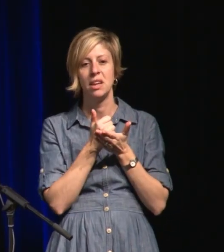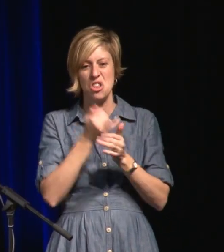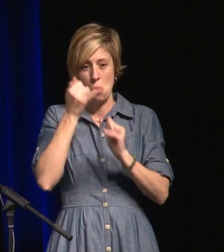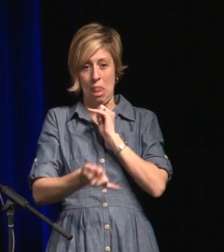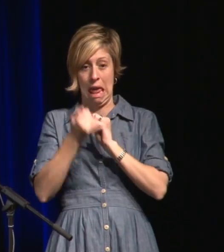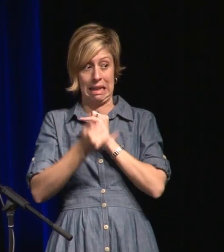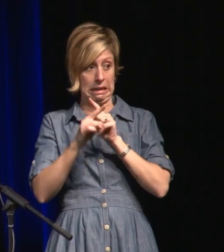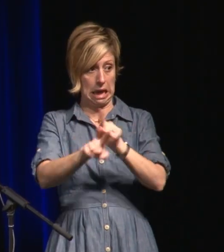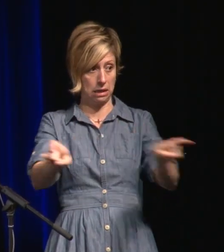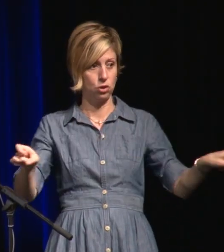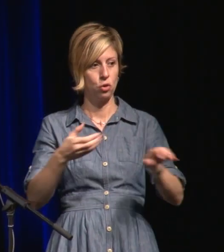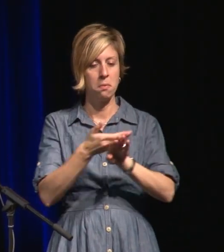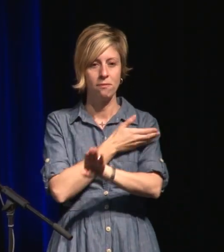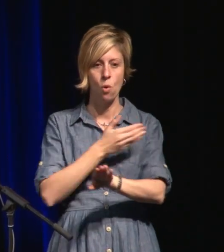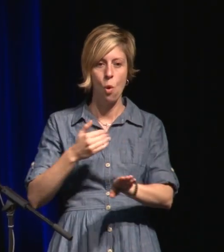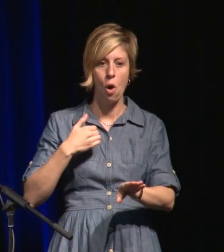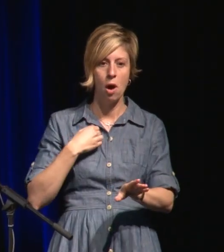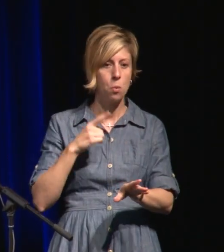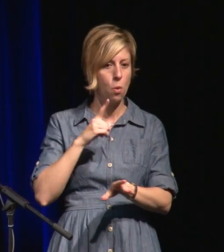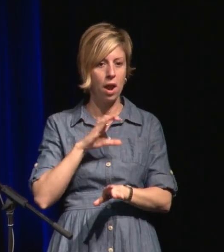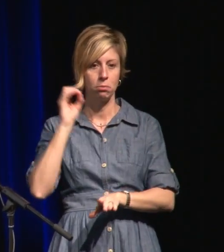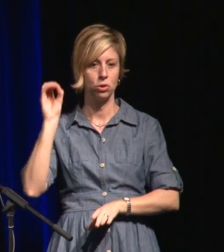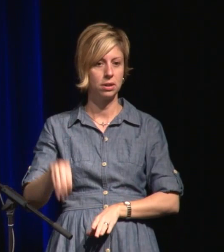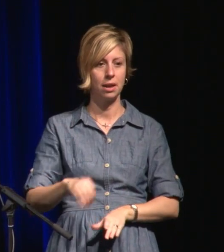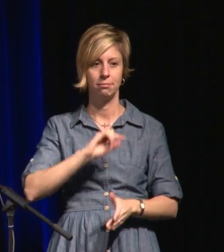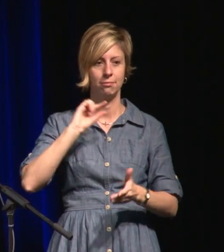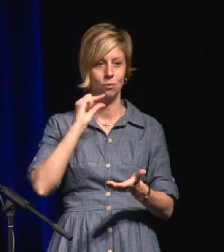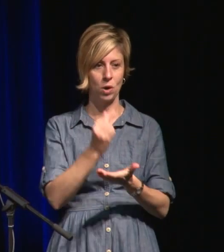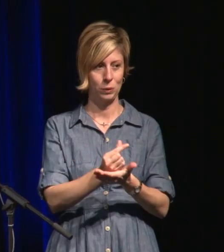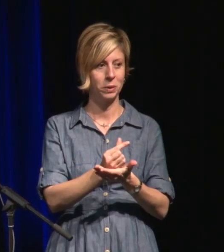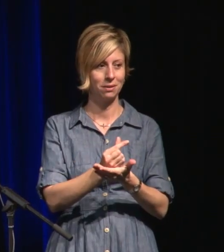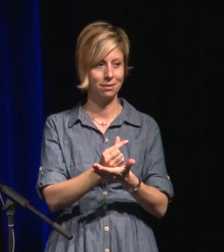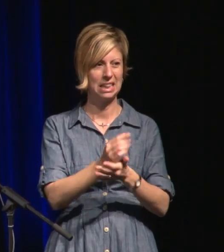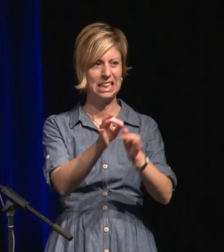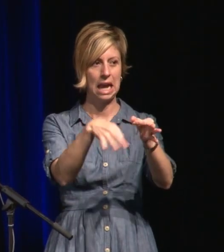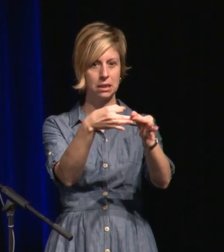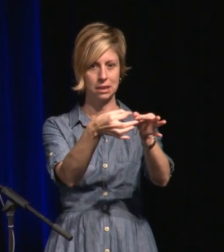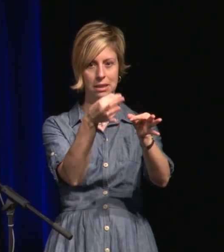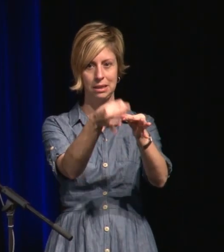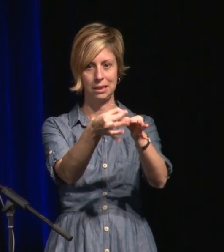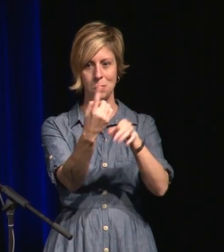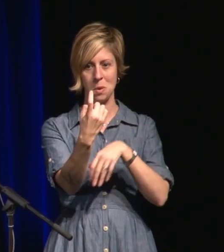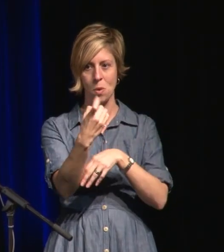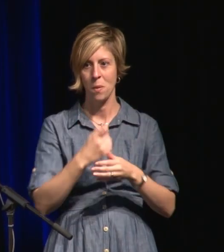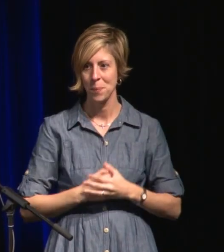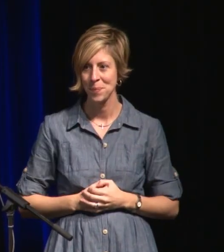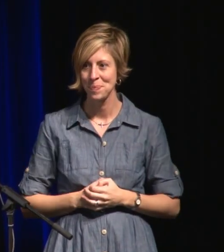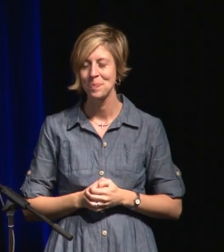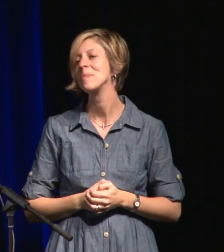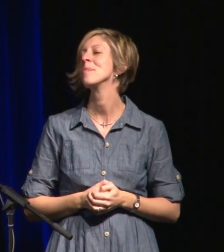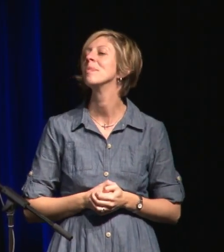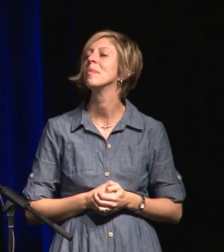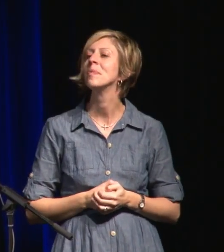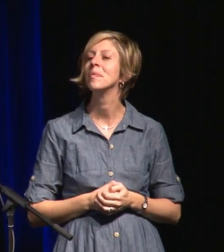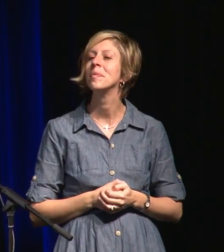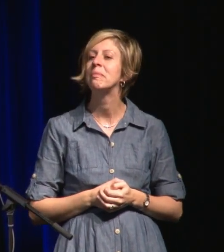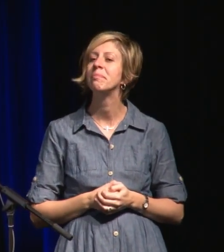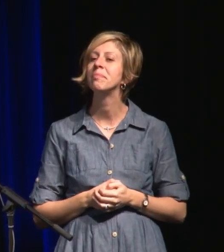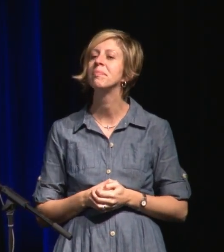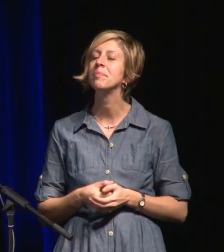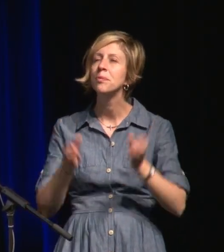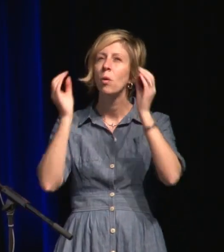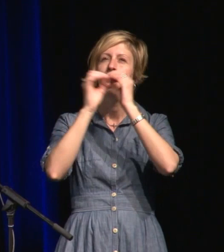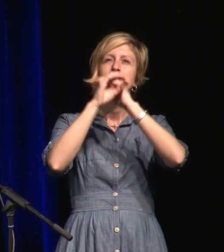to graduate from your program. One more test. I would like you to please think for a moment of that